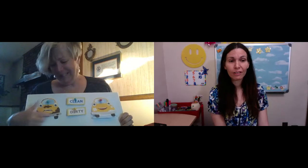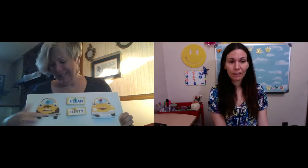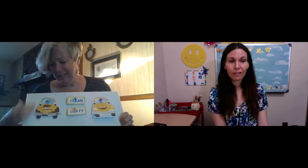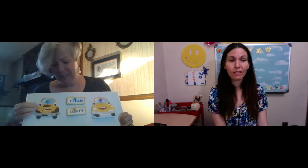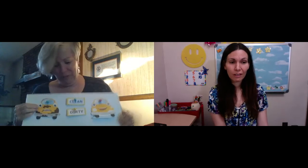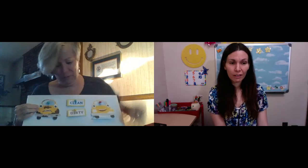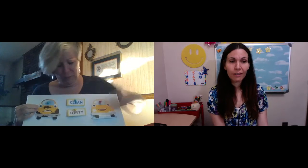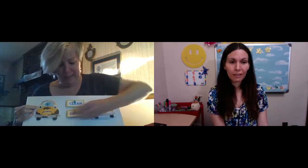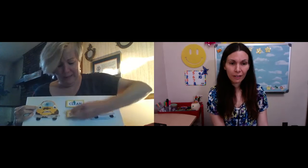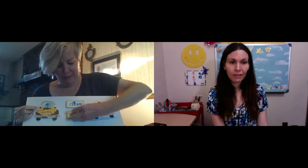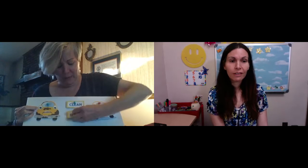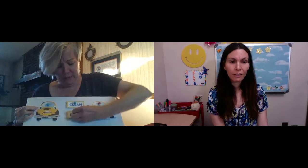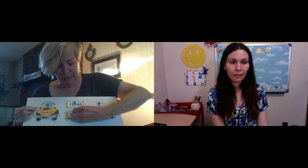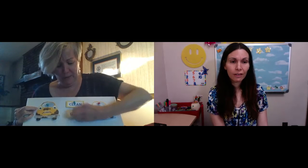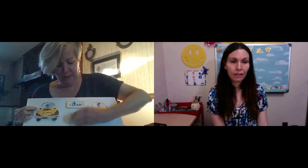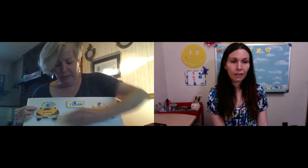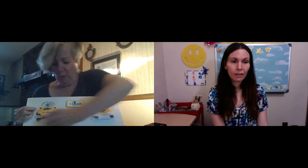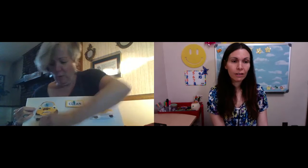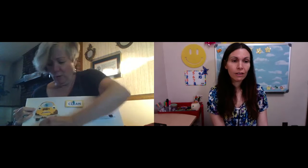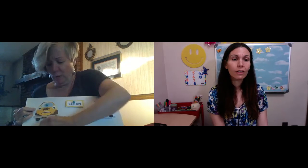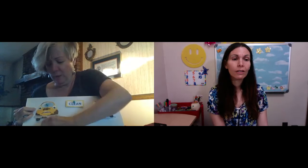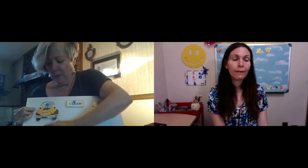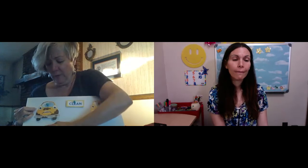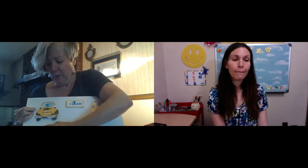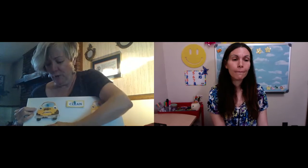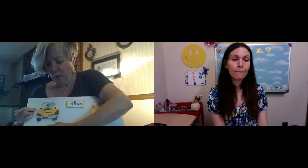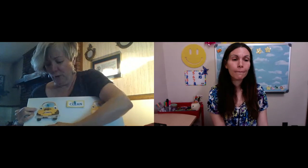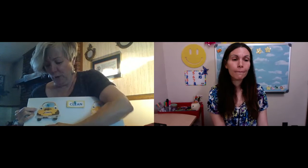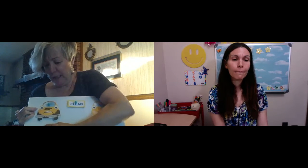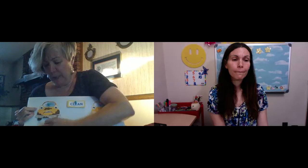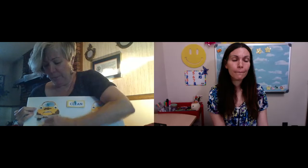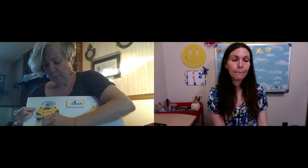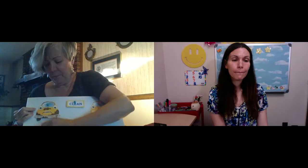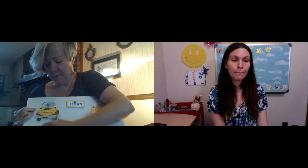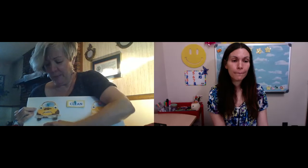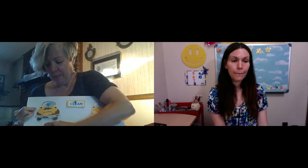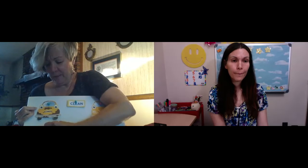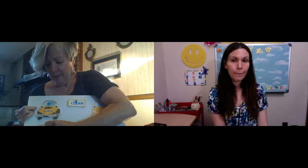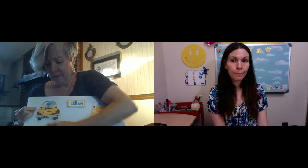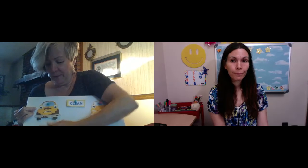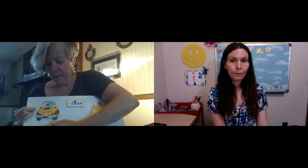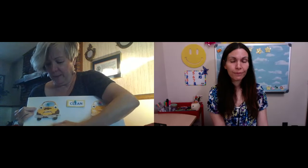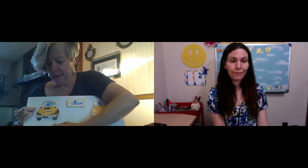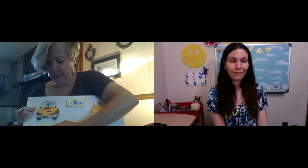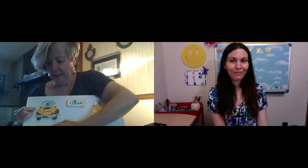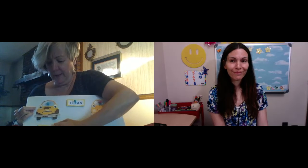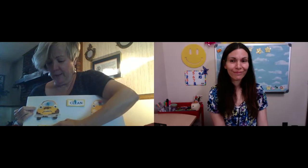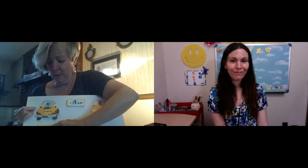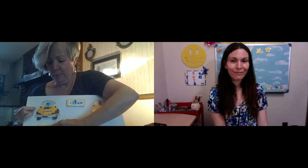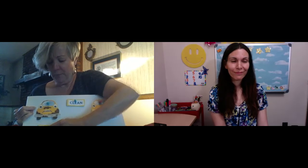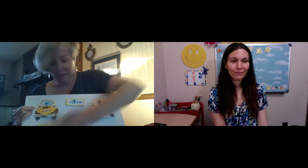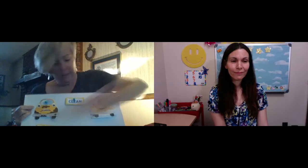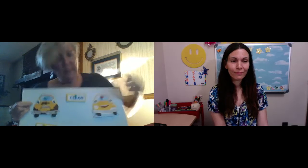it. I think you're right. So here is our word for dirty. Let's stick it in